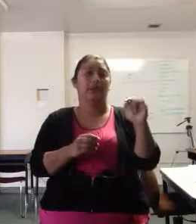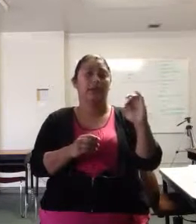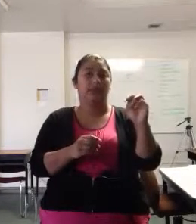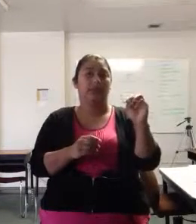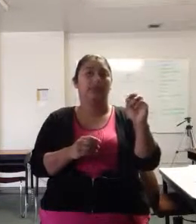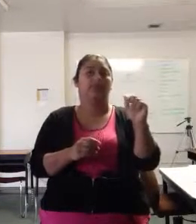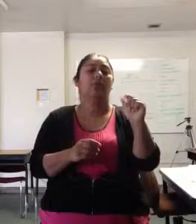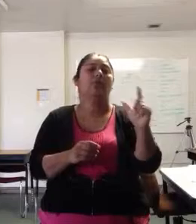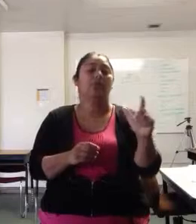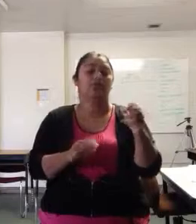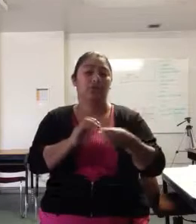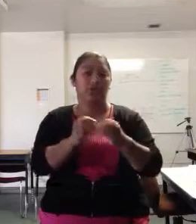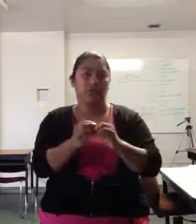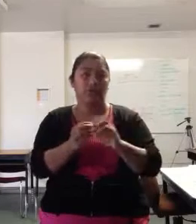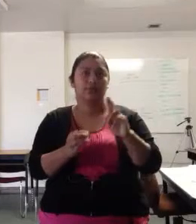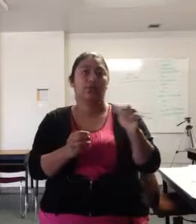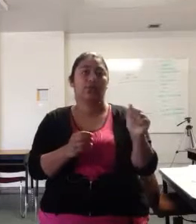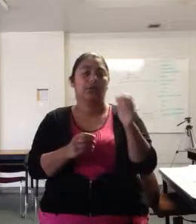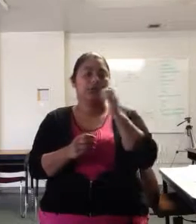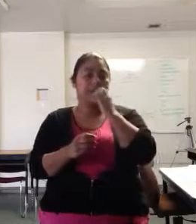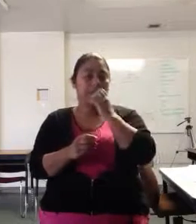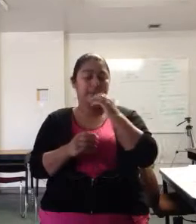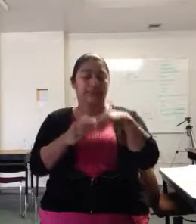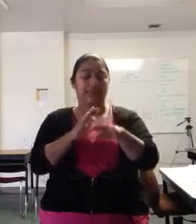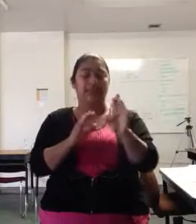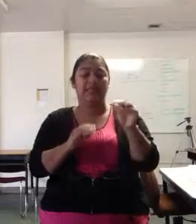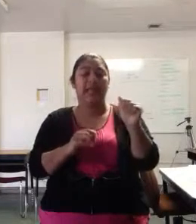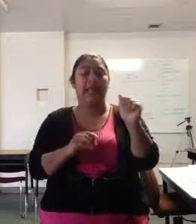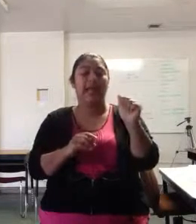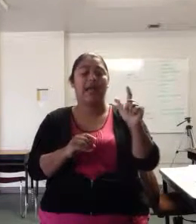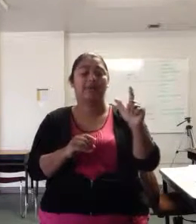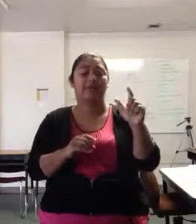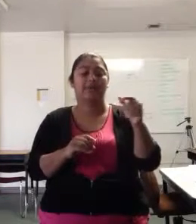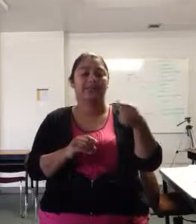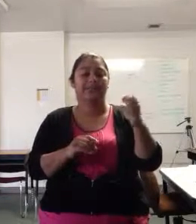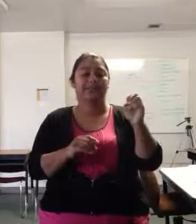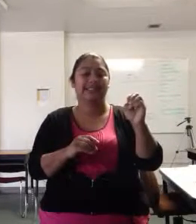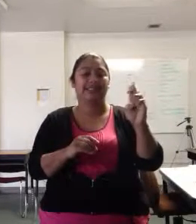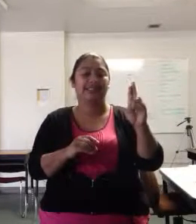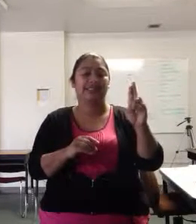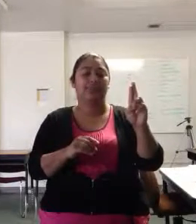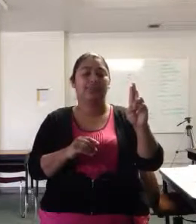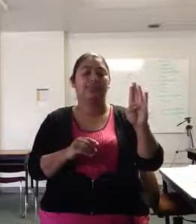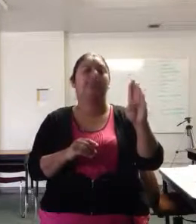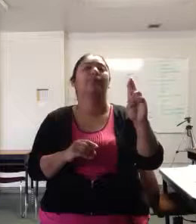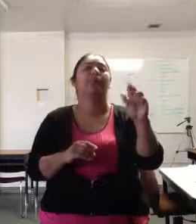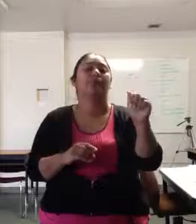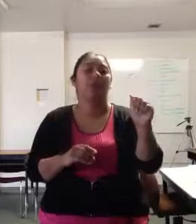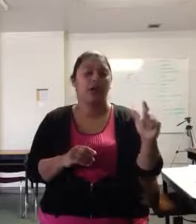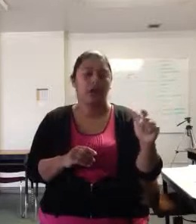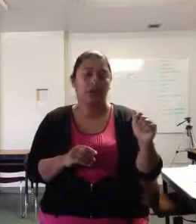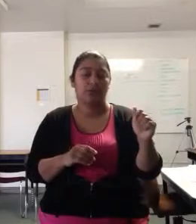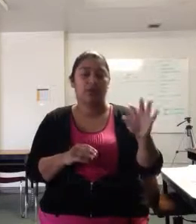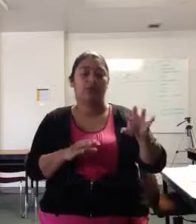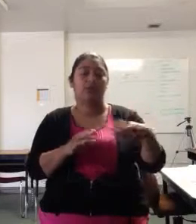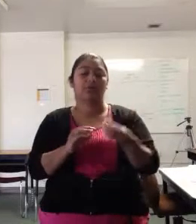Rational numbers is really when the algebra, or really when we get to talking about something, in my opinion, a